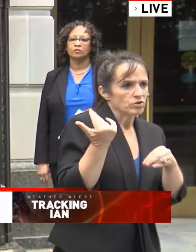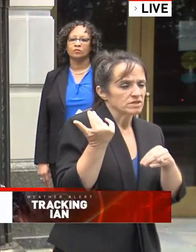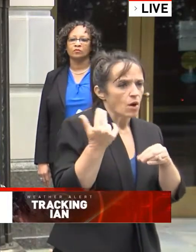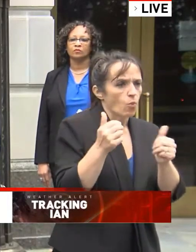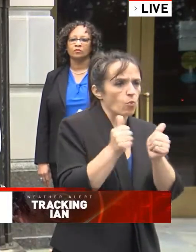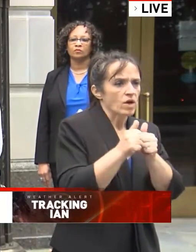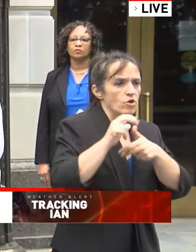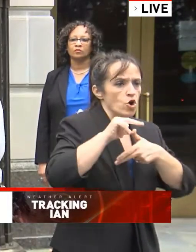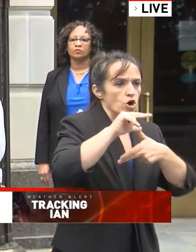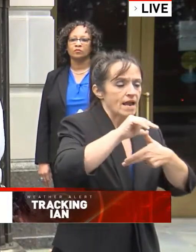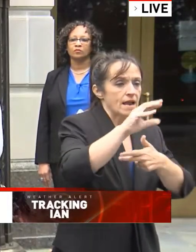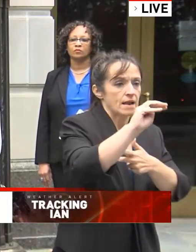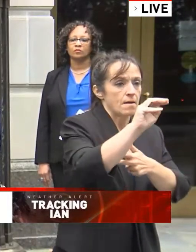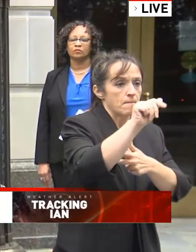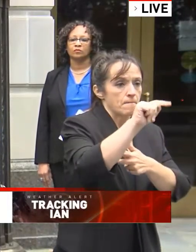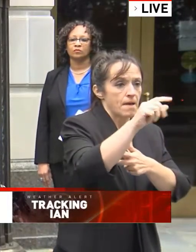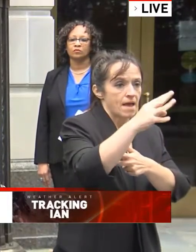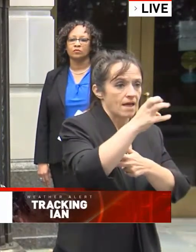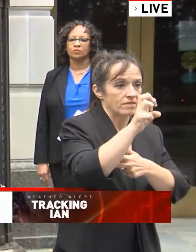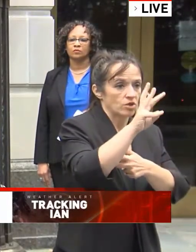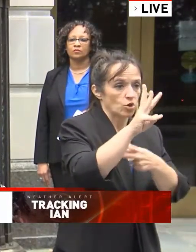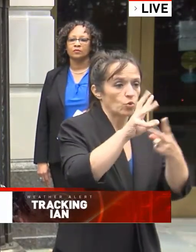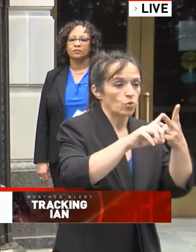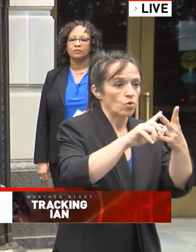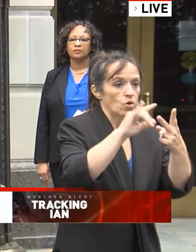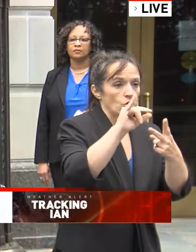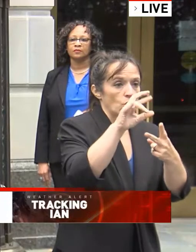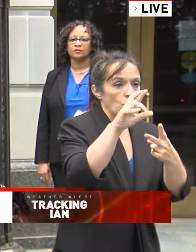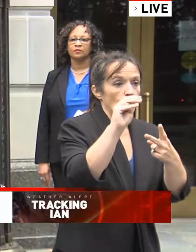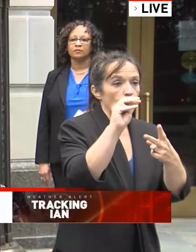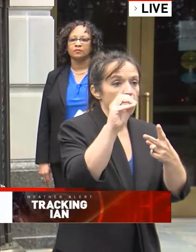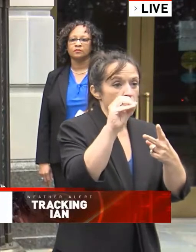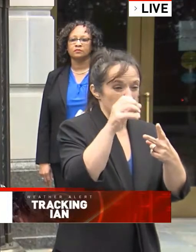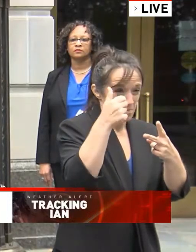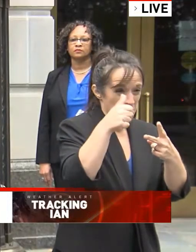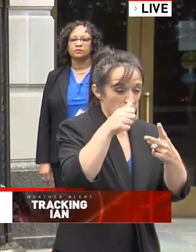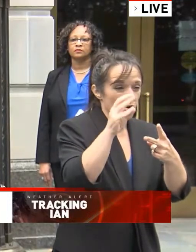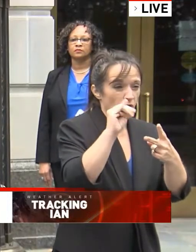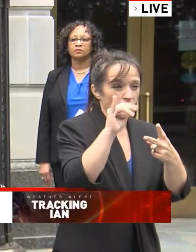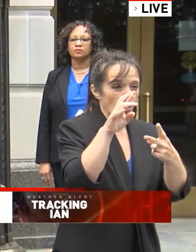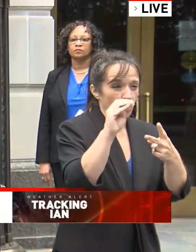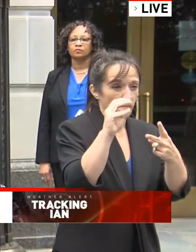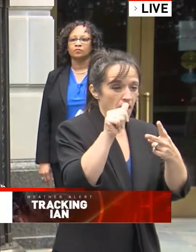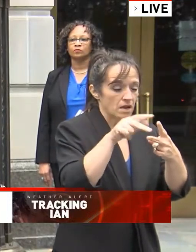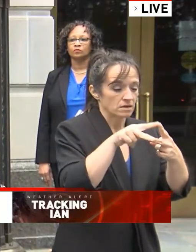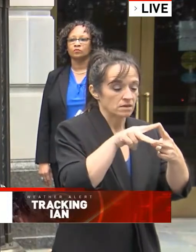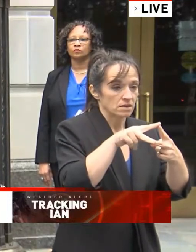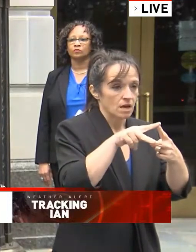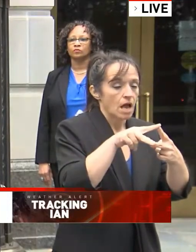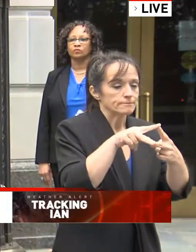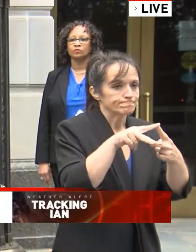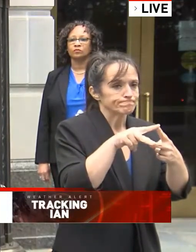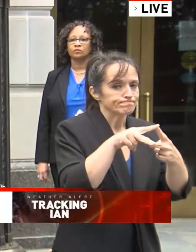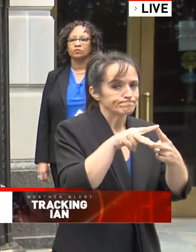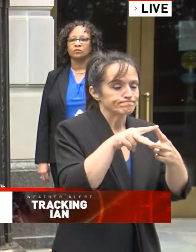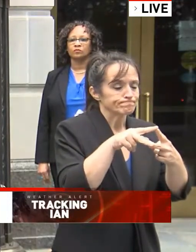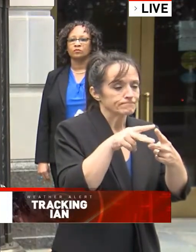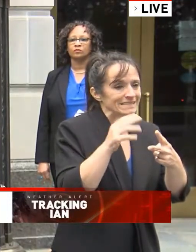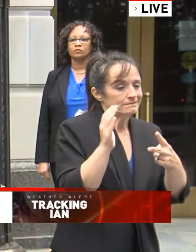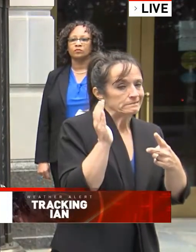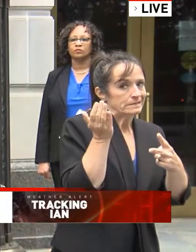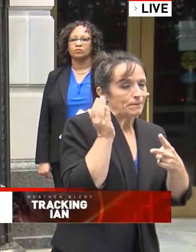with Hurricanes Matthew and Irma. And it's likely that water will come over the low